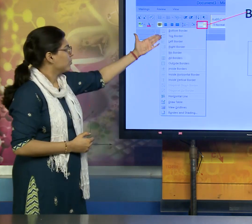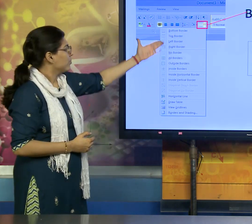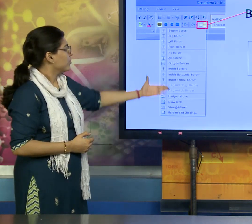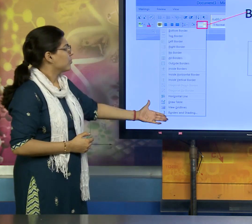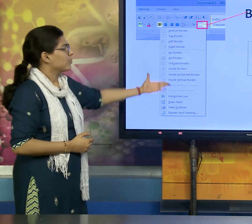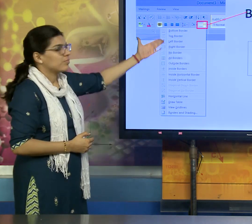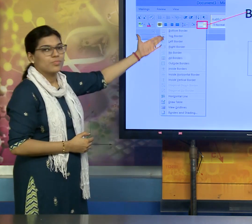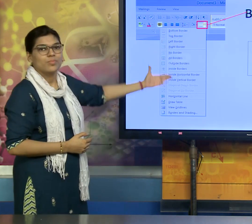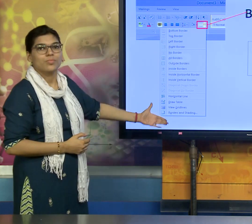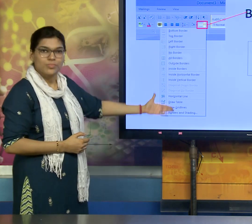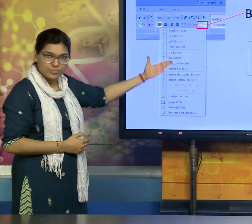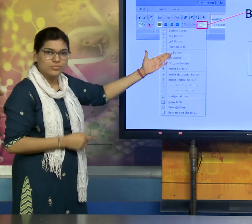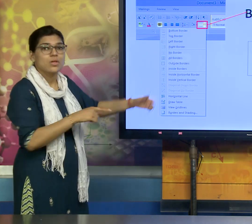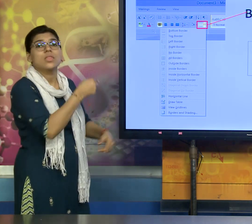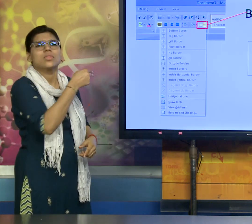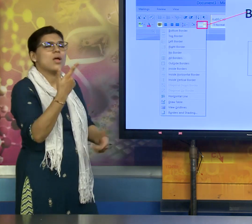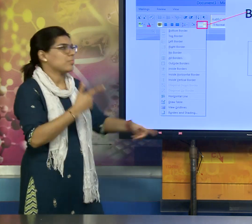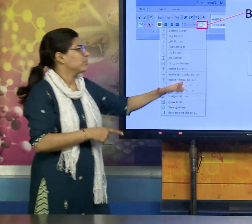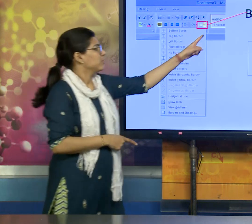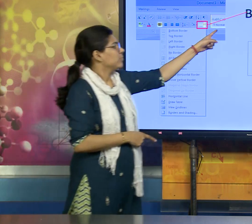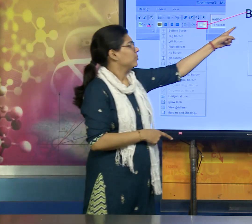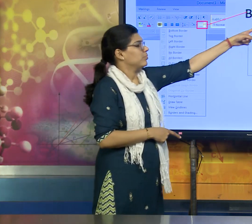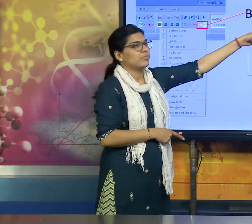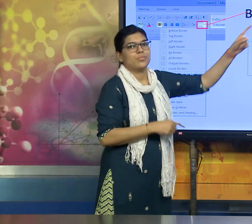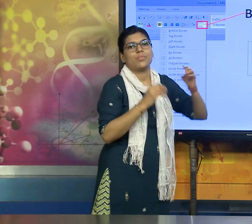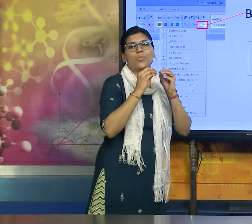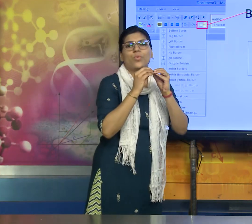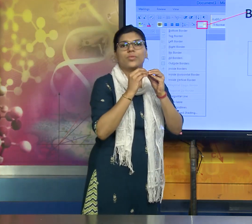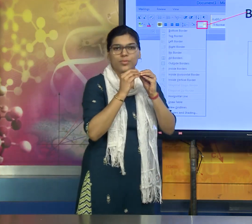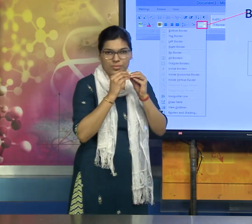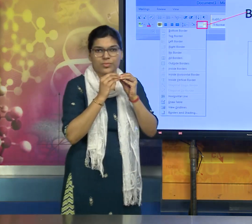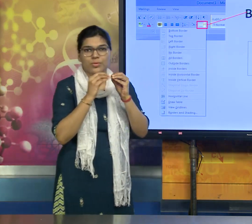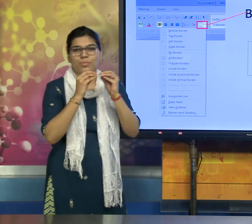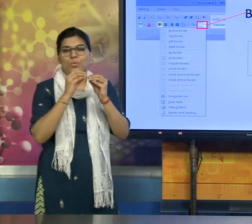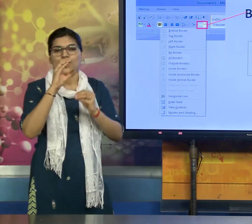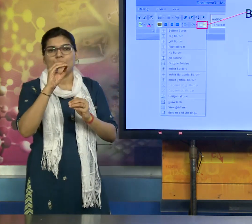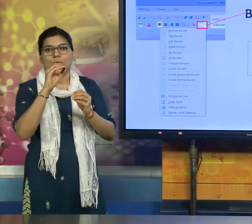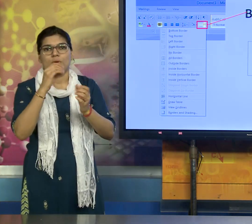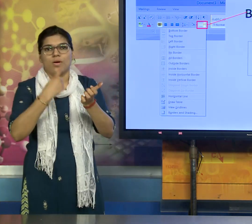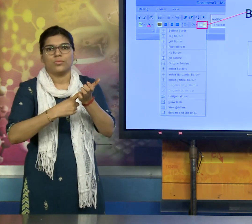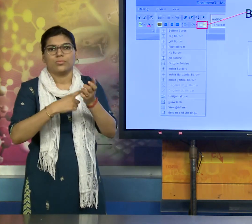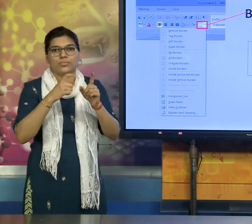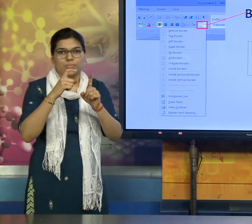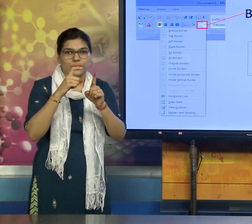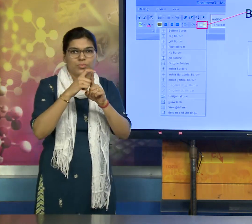choose the type of border you want for your text.